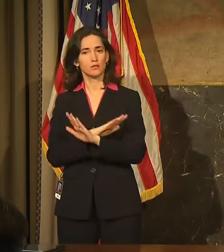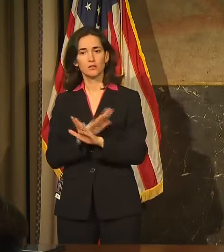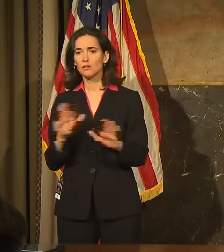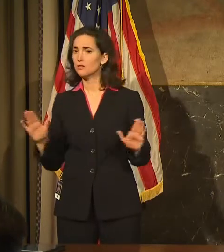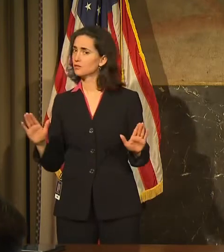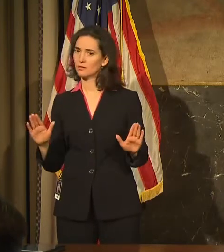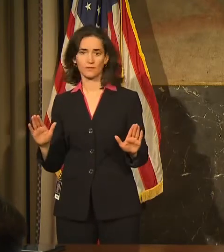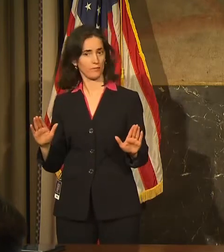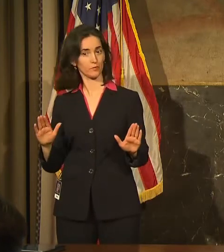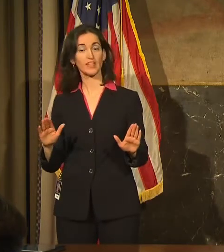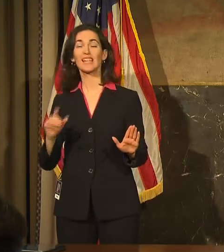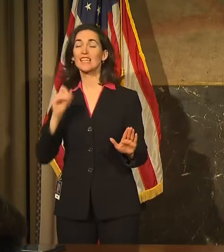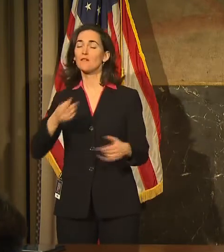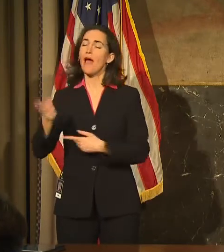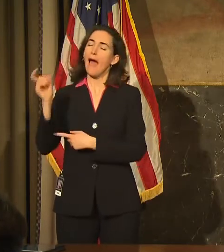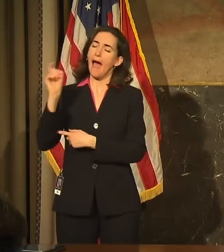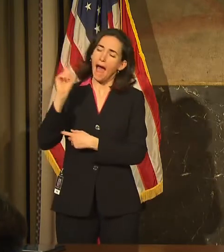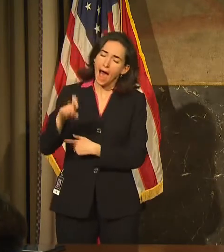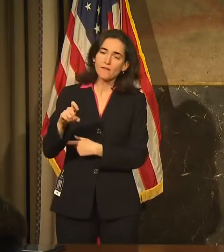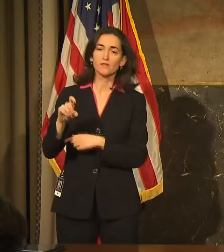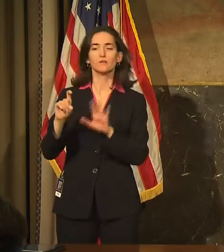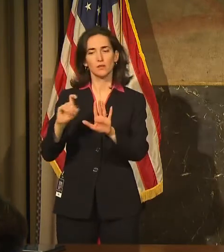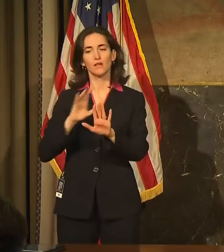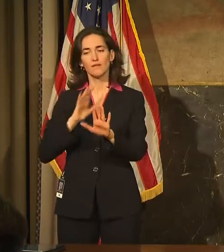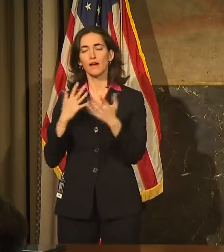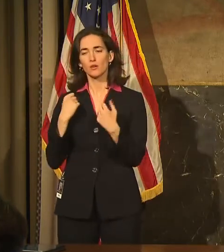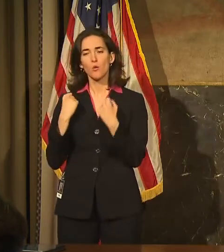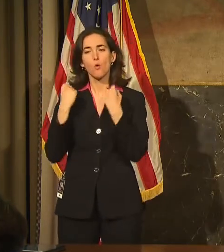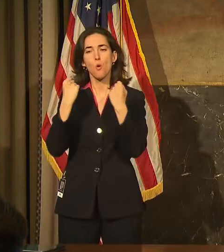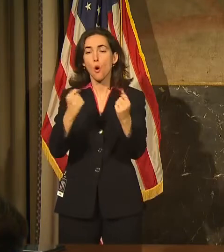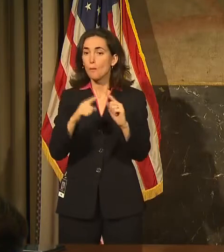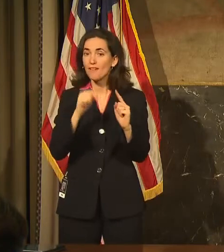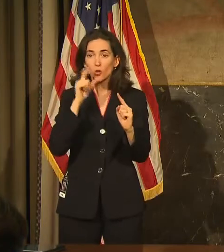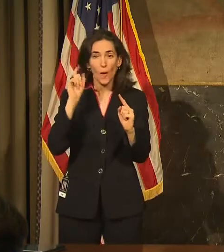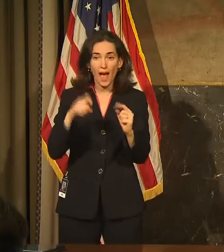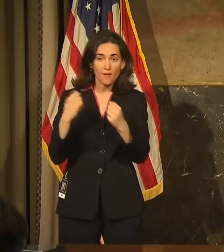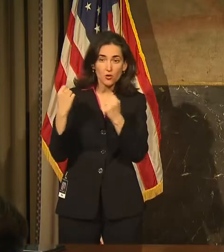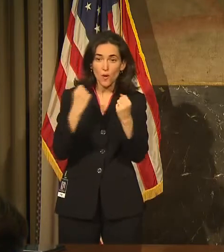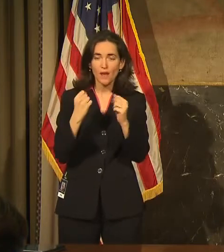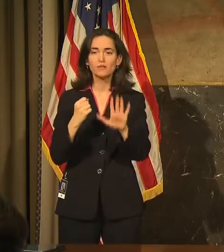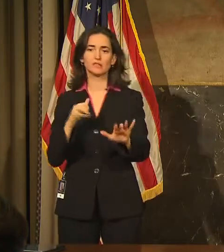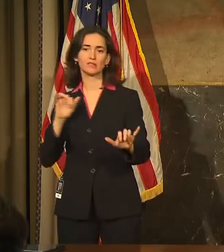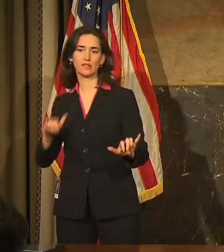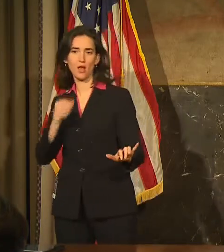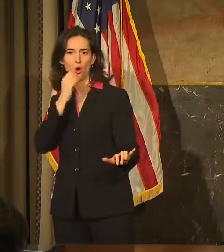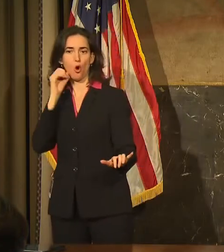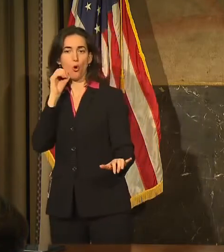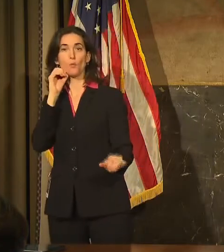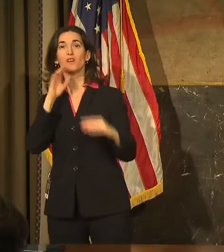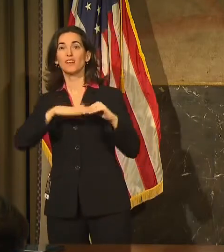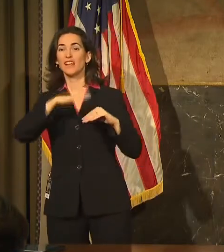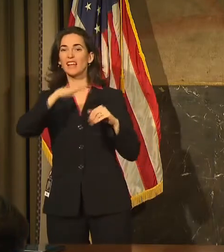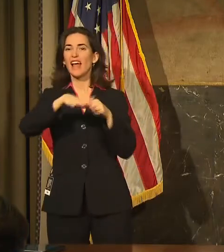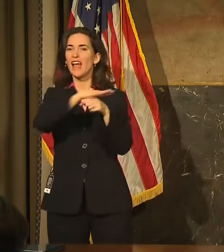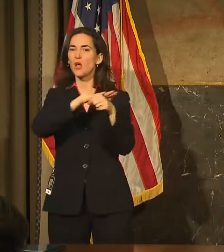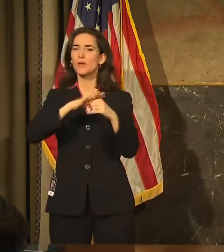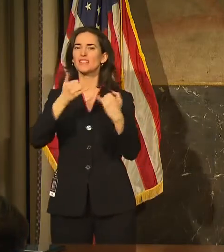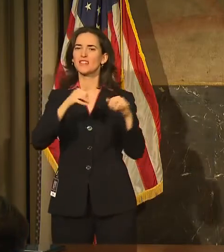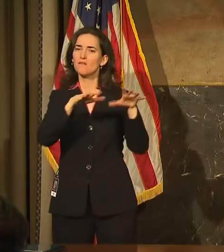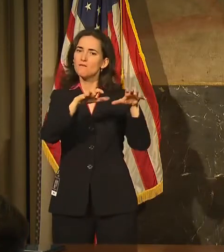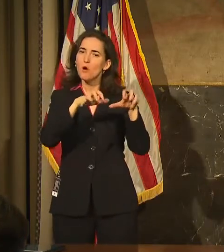north Louisiana unless it's absolutely necessary to get on those roads. There's still a lot of ice and sleet and